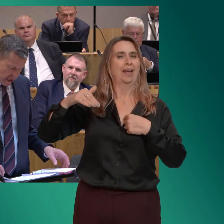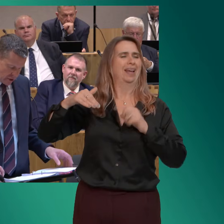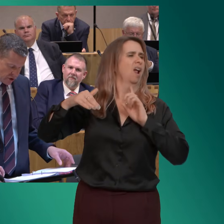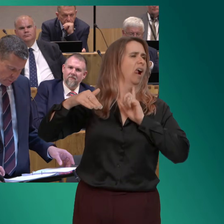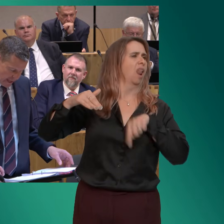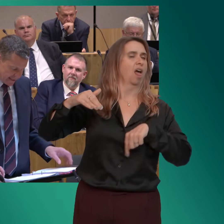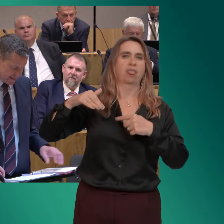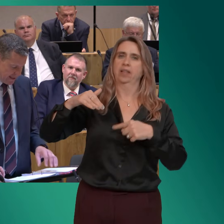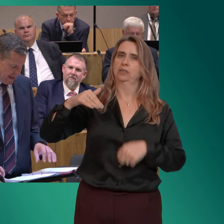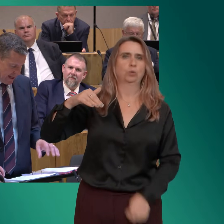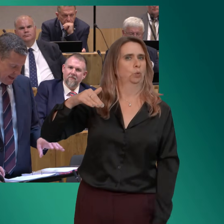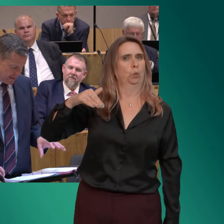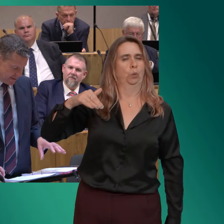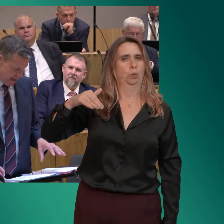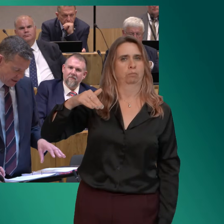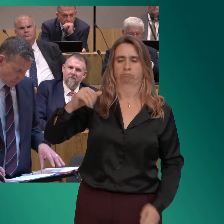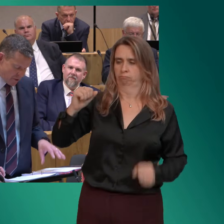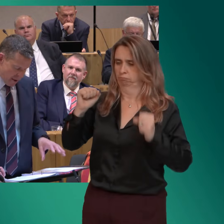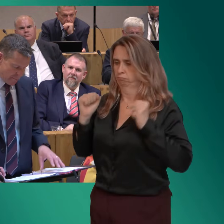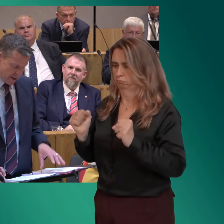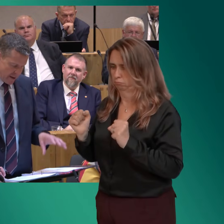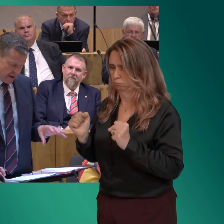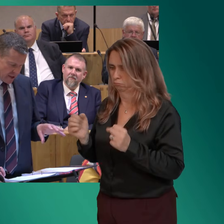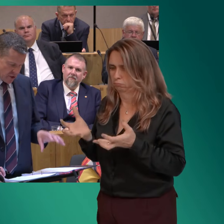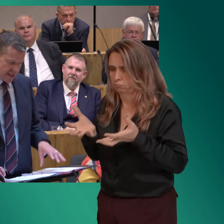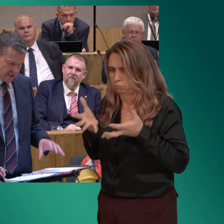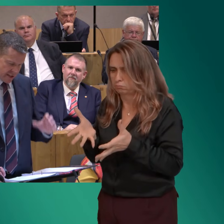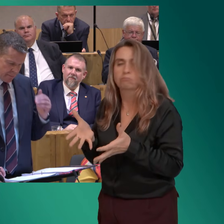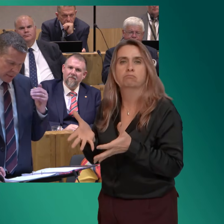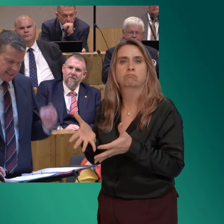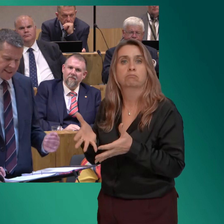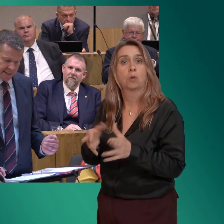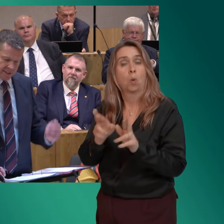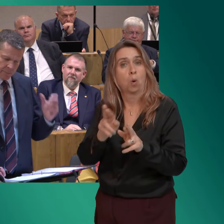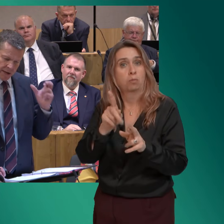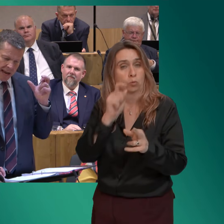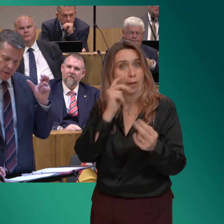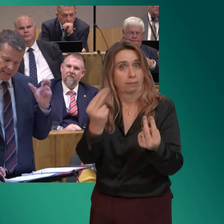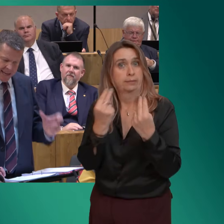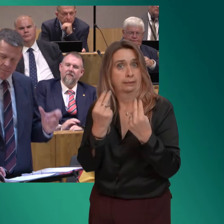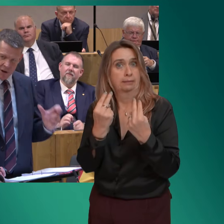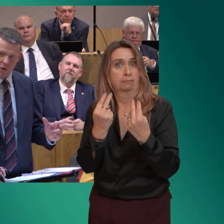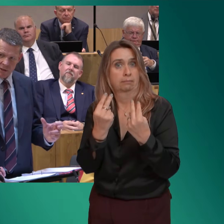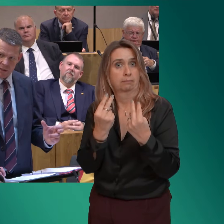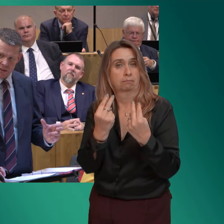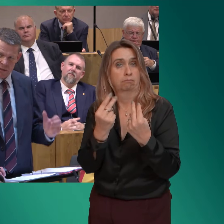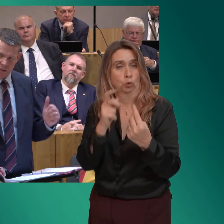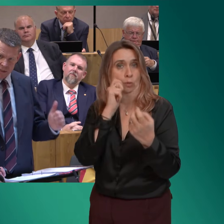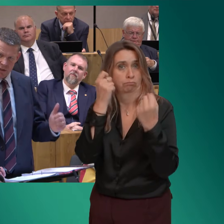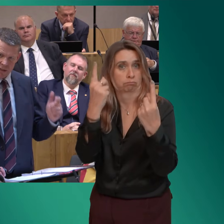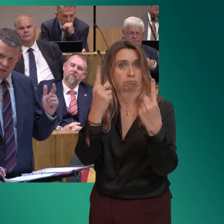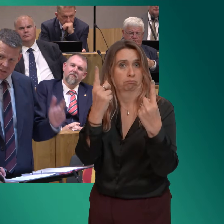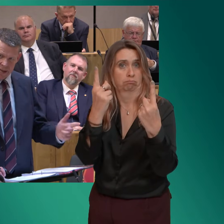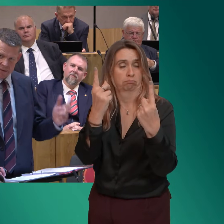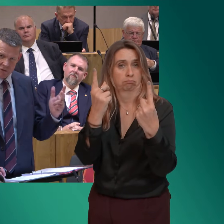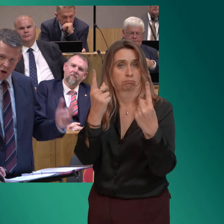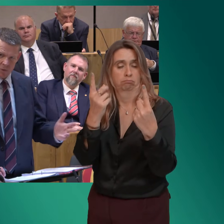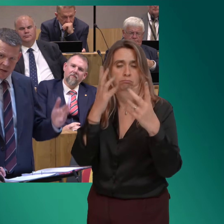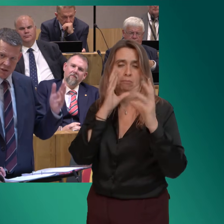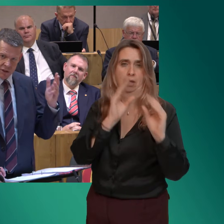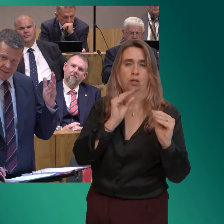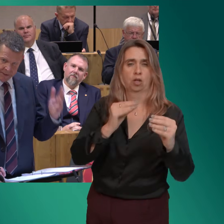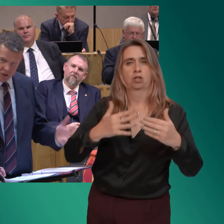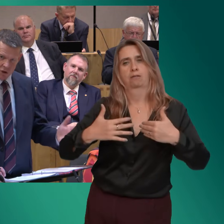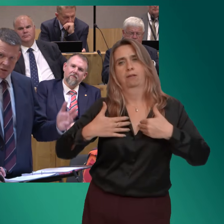eye to that, and I hope the member sees that in placing this among our key priorities, education, health,